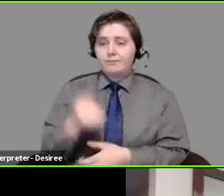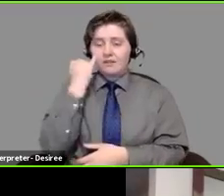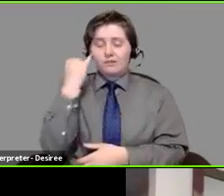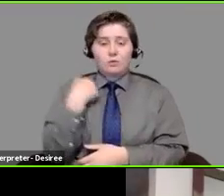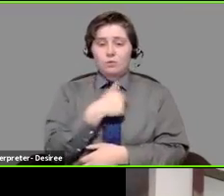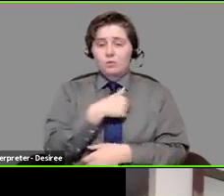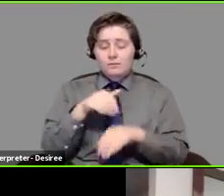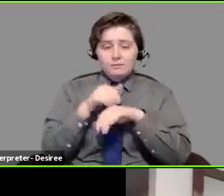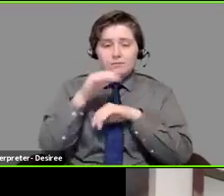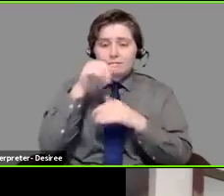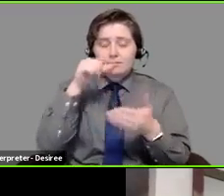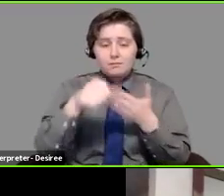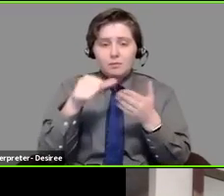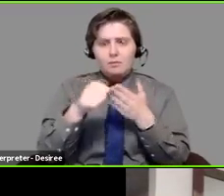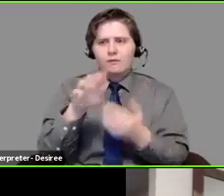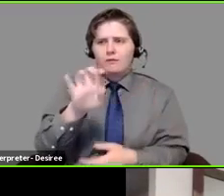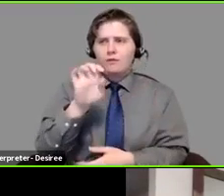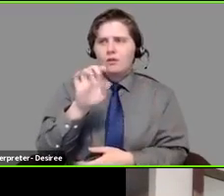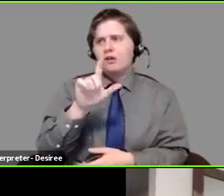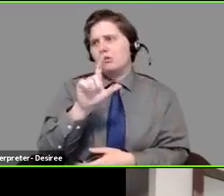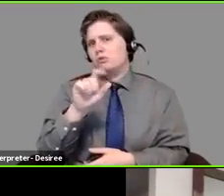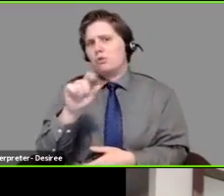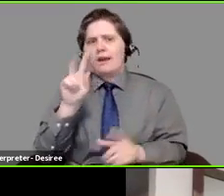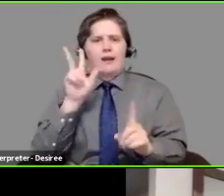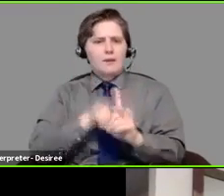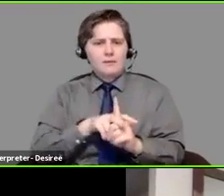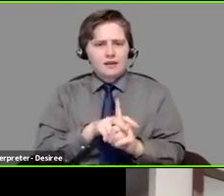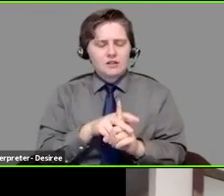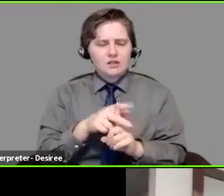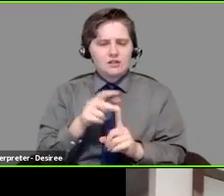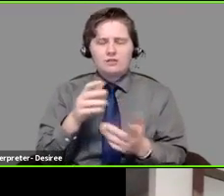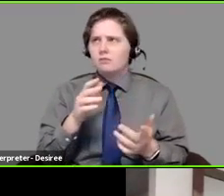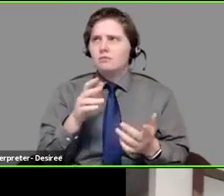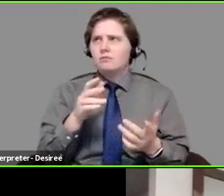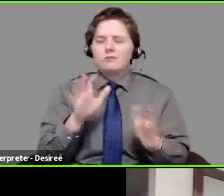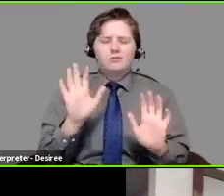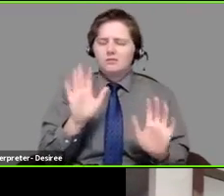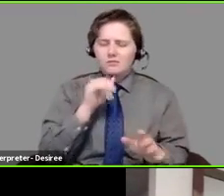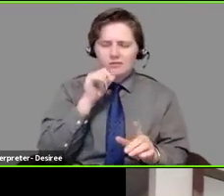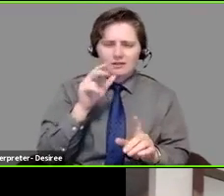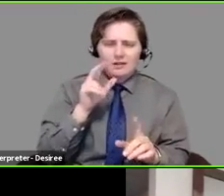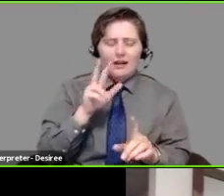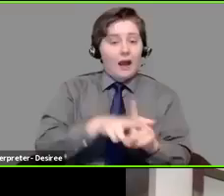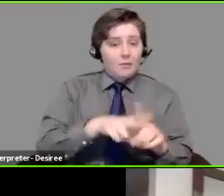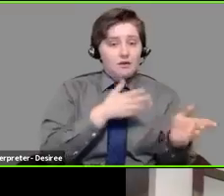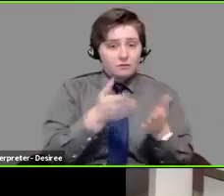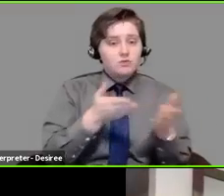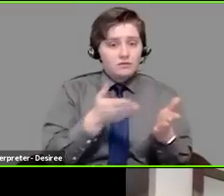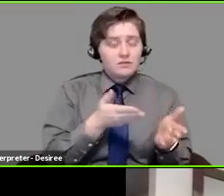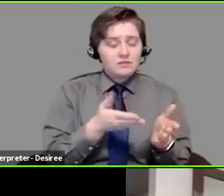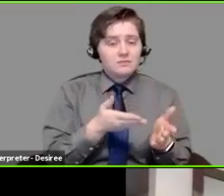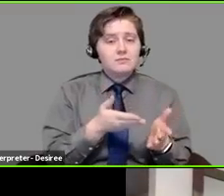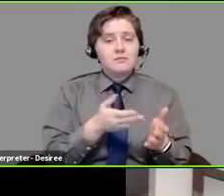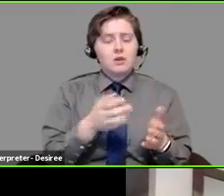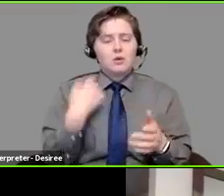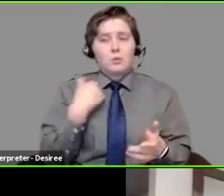out 420 applications for, or not an application for services, we might have received about